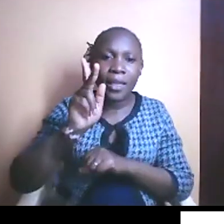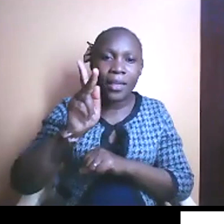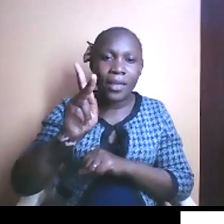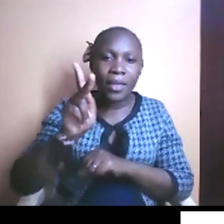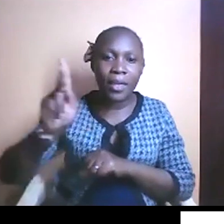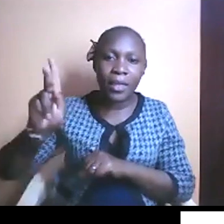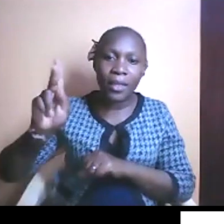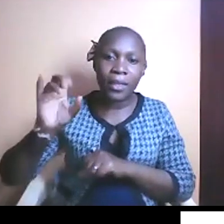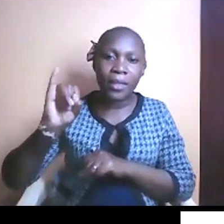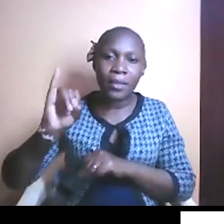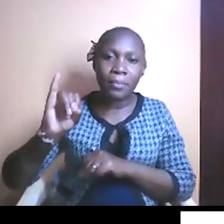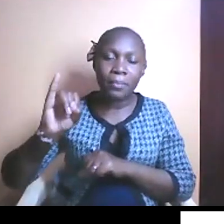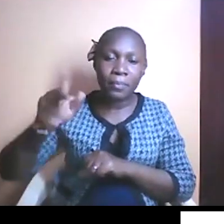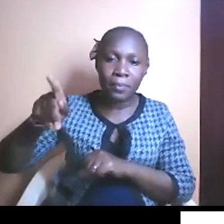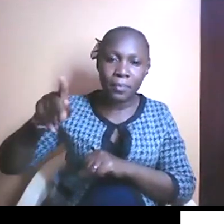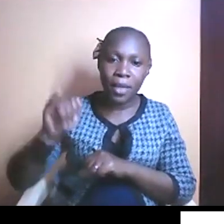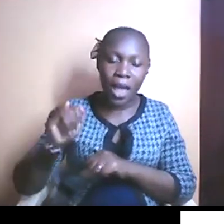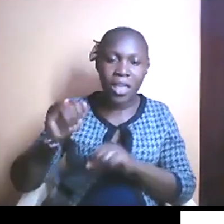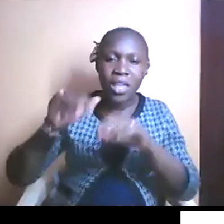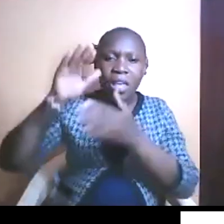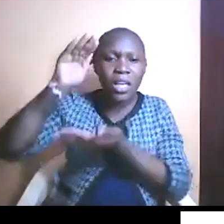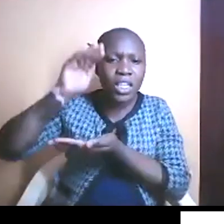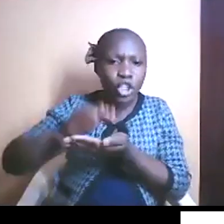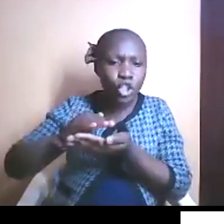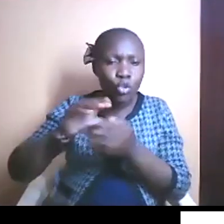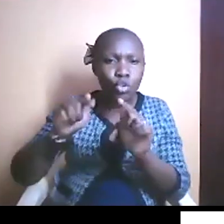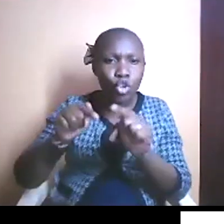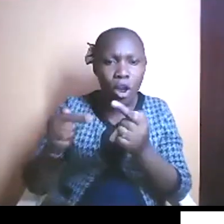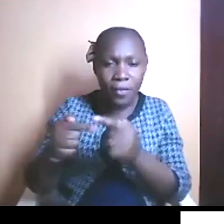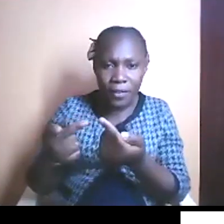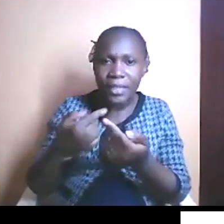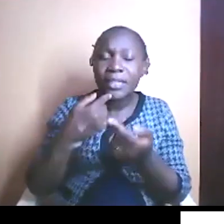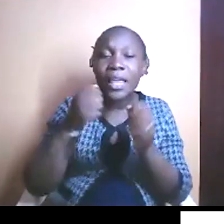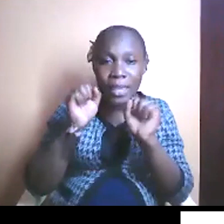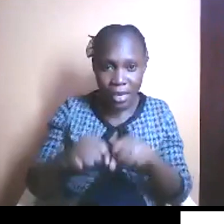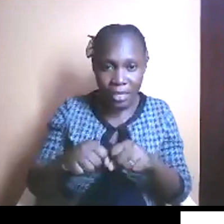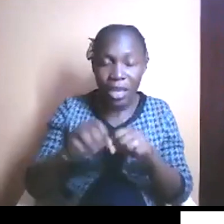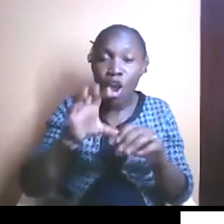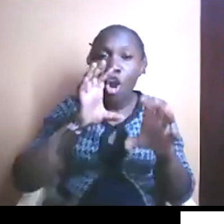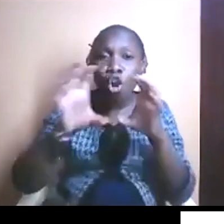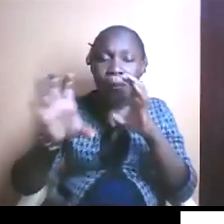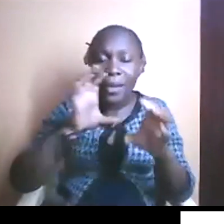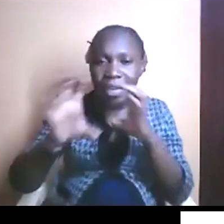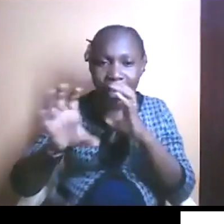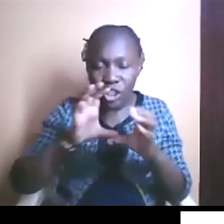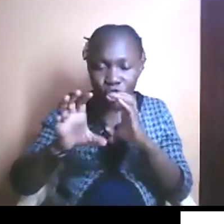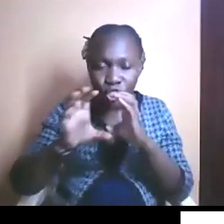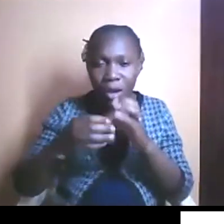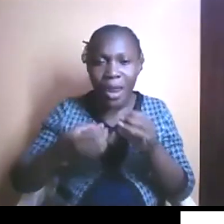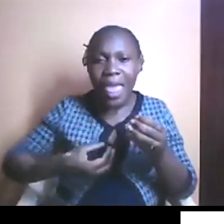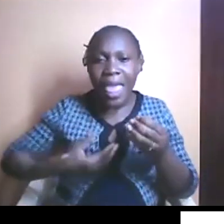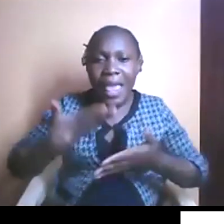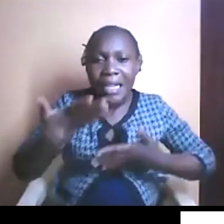in the workplace? Oh, yes. Communication is really critical. Communication expresses care,